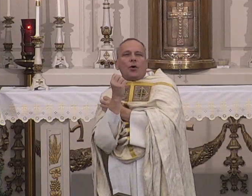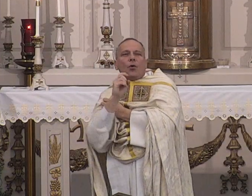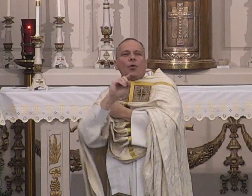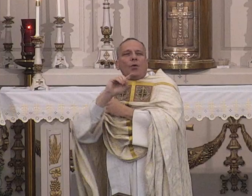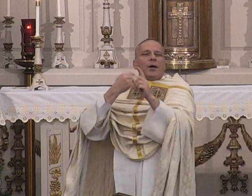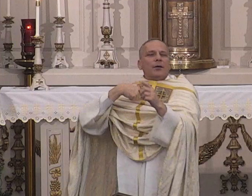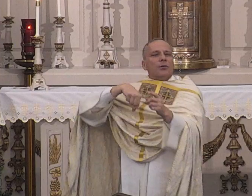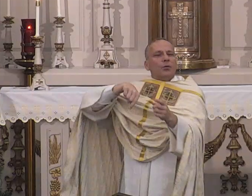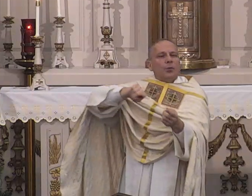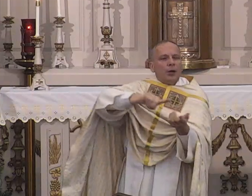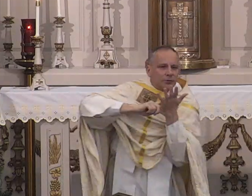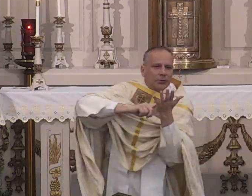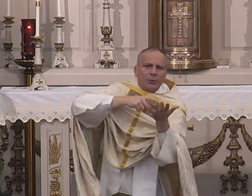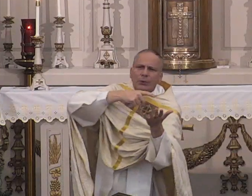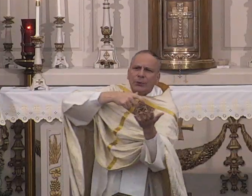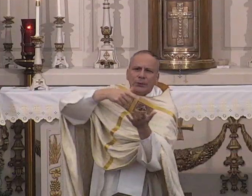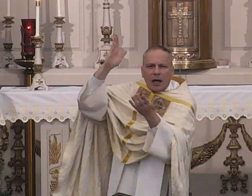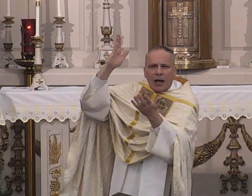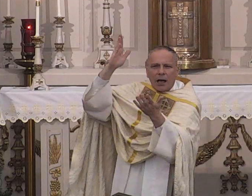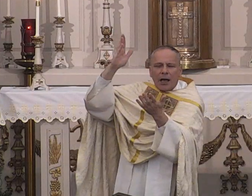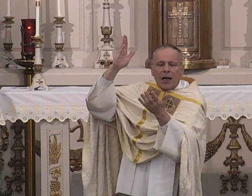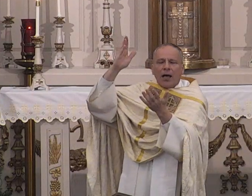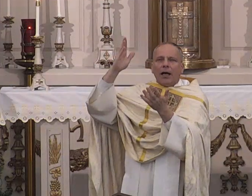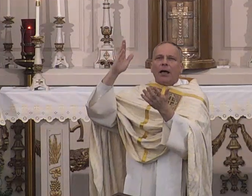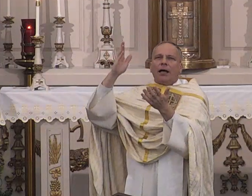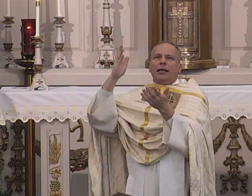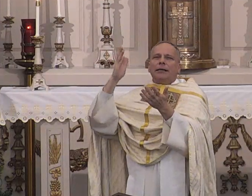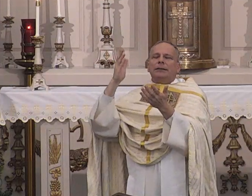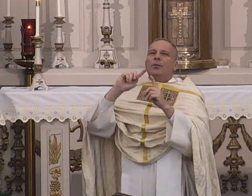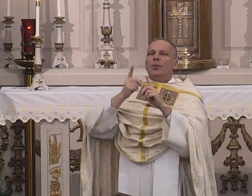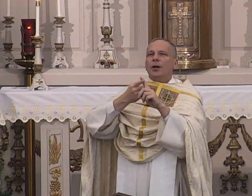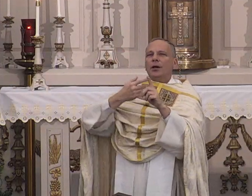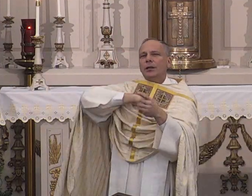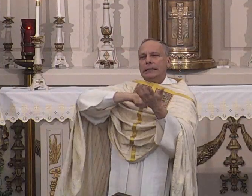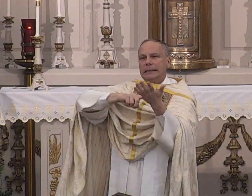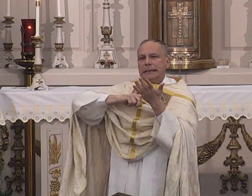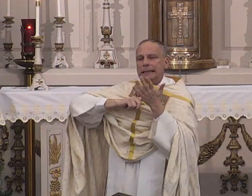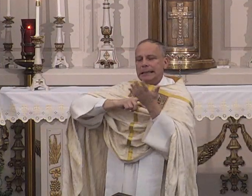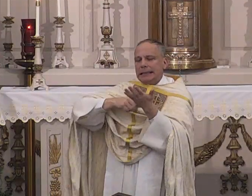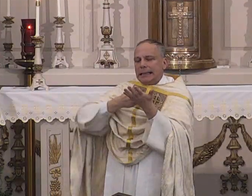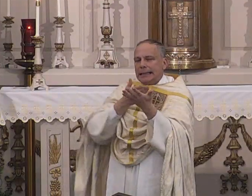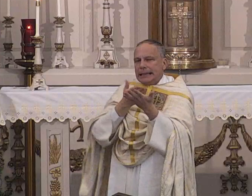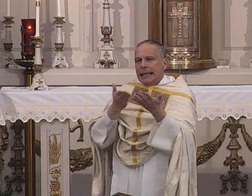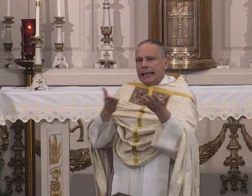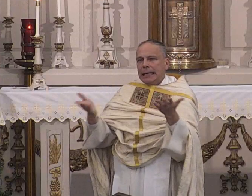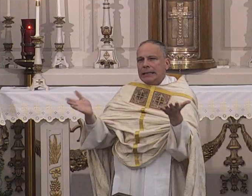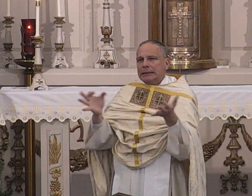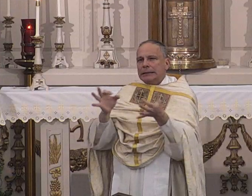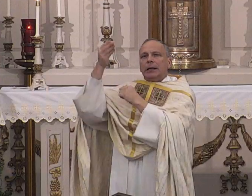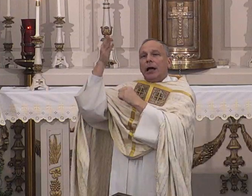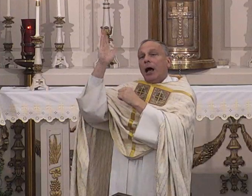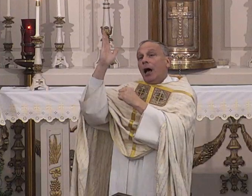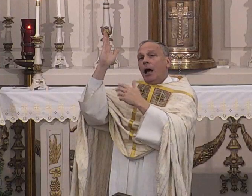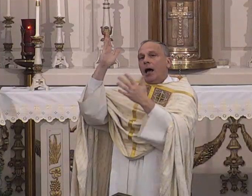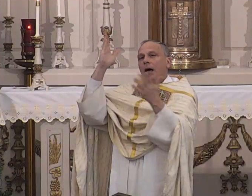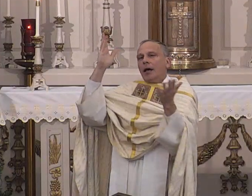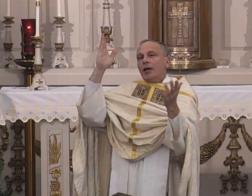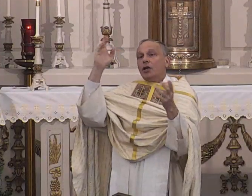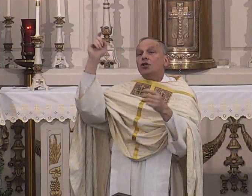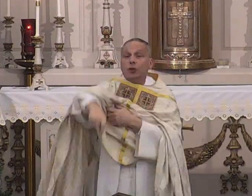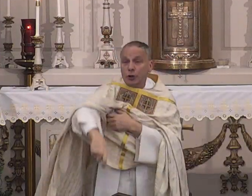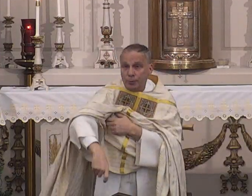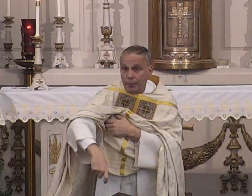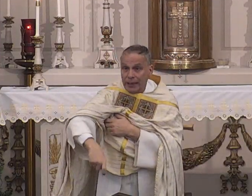our understanding. So when we talk about God, when we discuss things related to